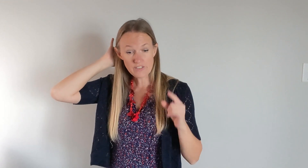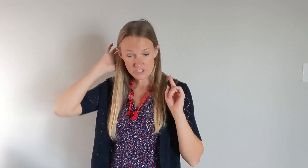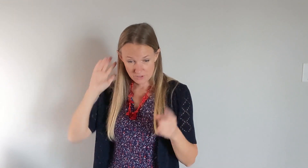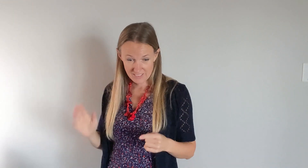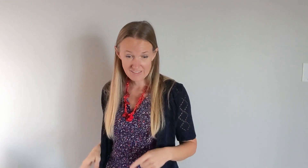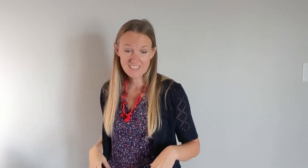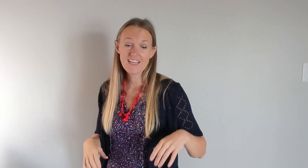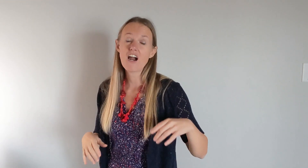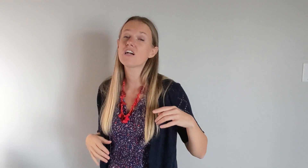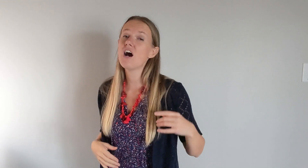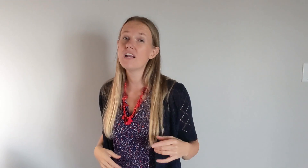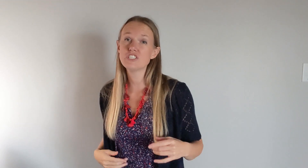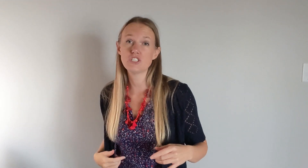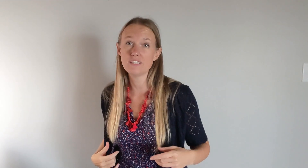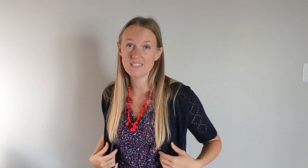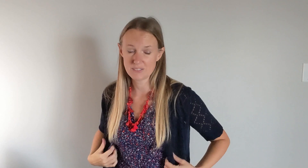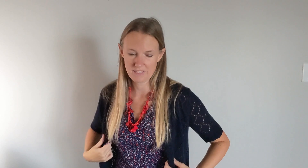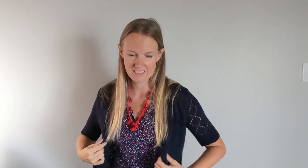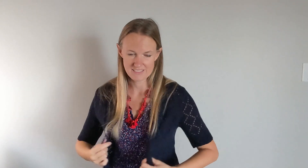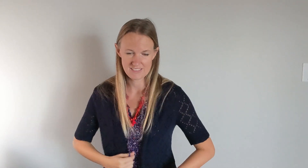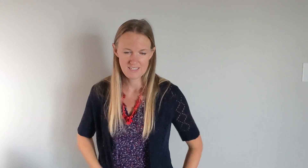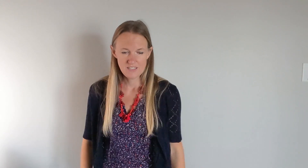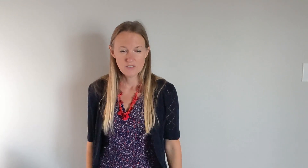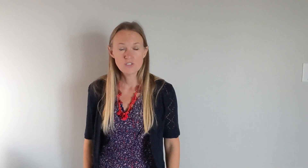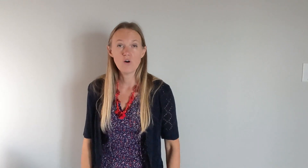There's joy in the house, and then our God is surely in this place. So,